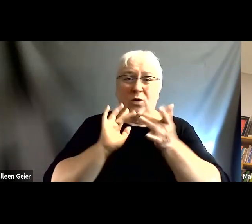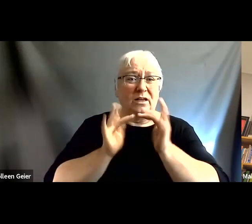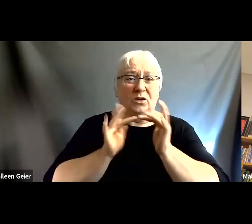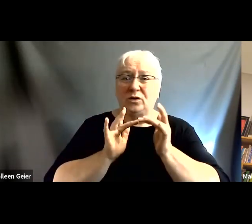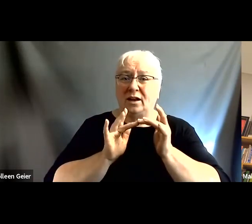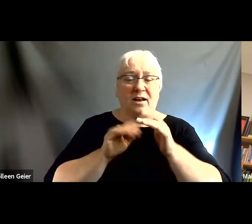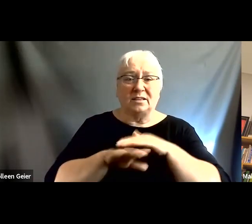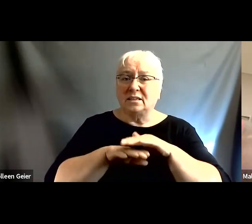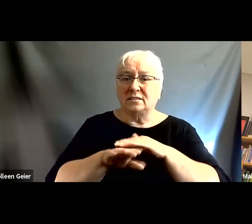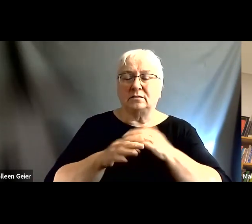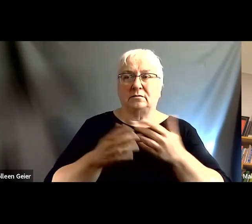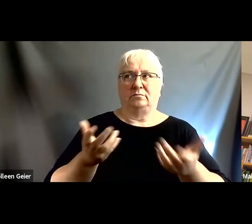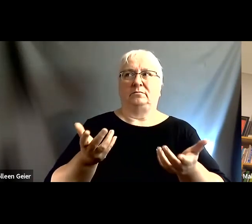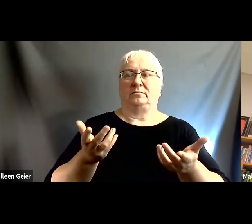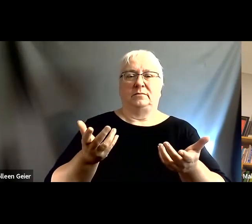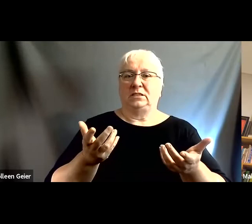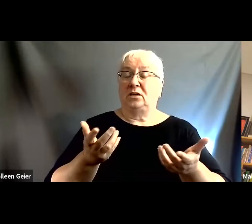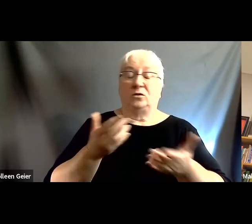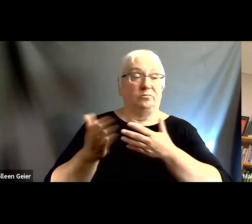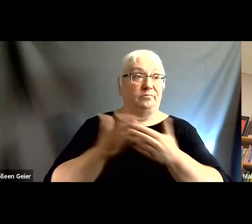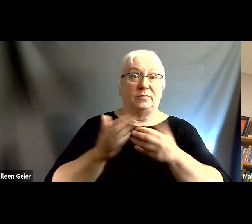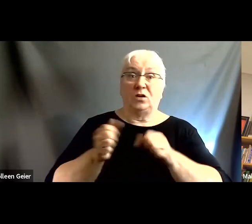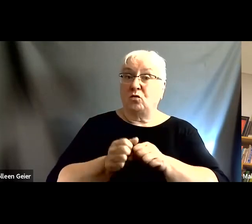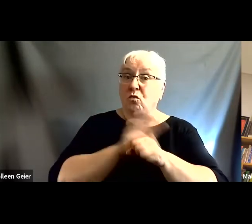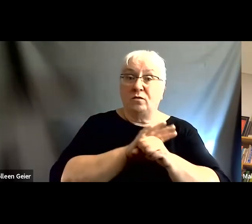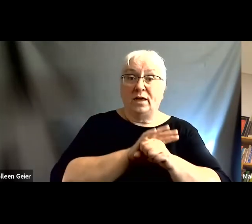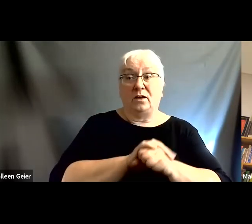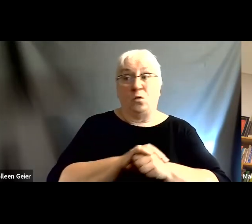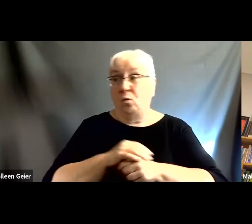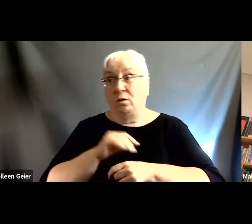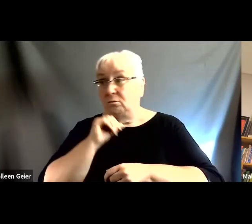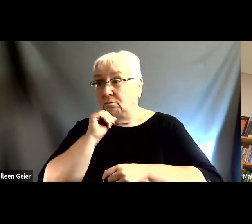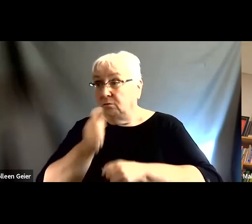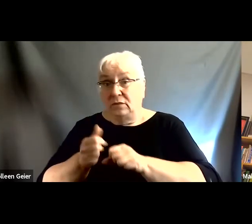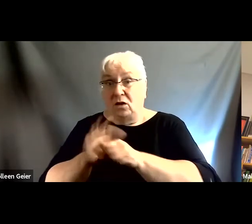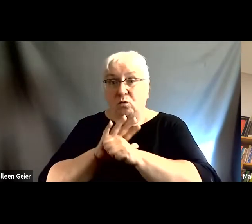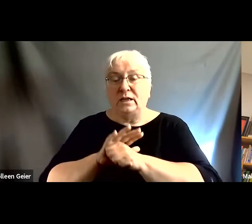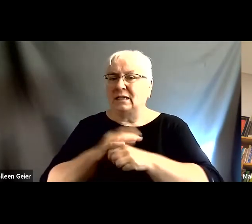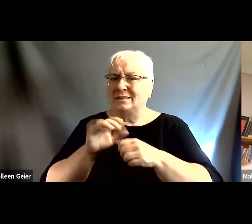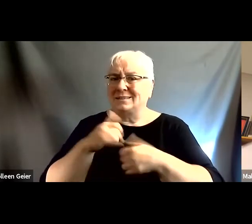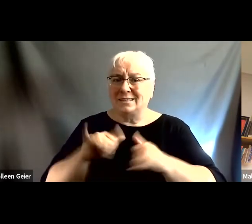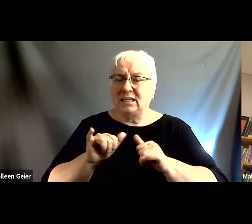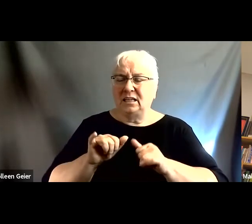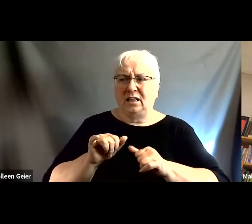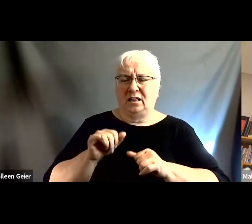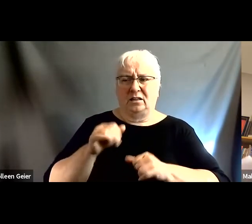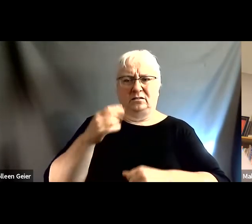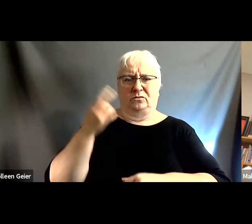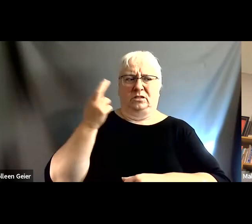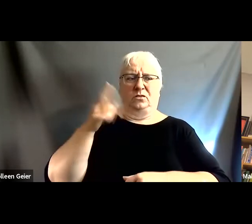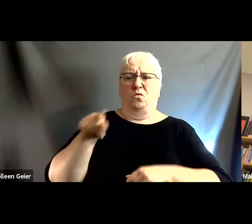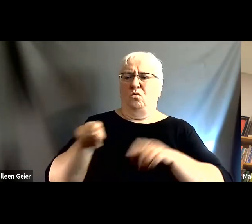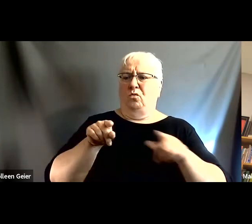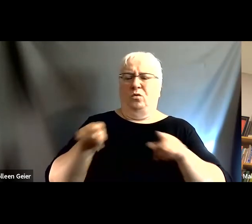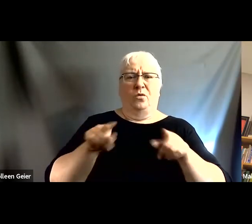huge divide. Whether it's COVID or not COVID, I think we are in such a place right now that we